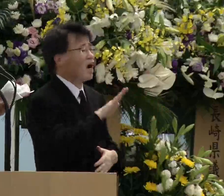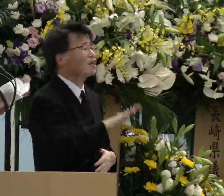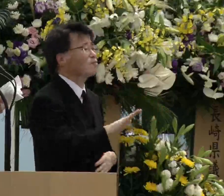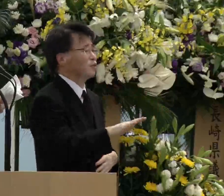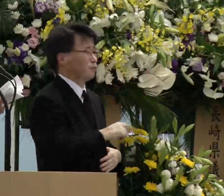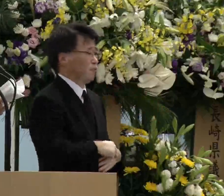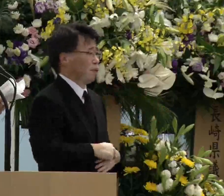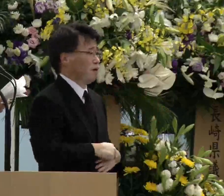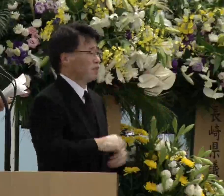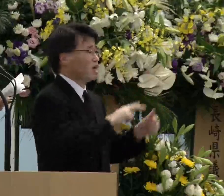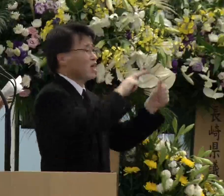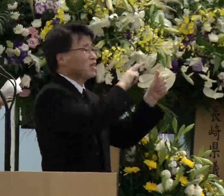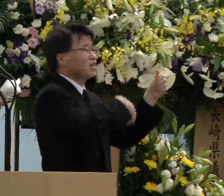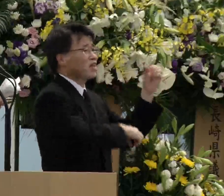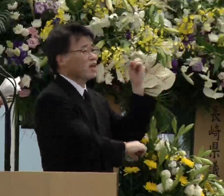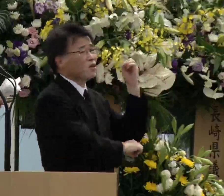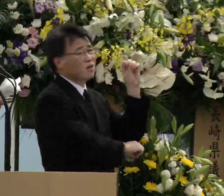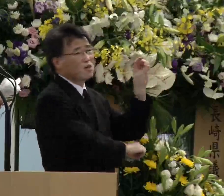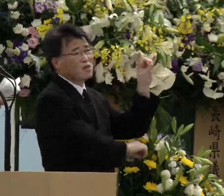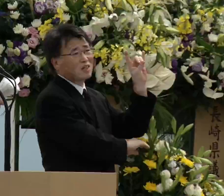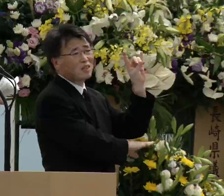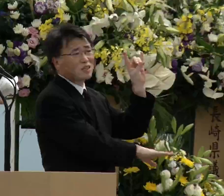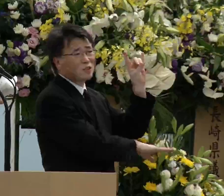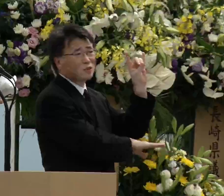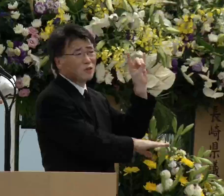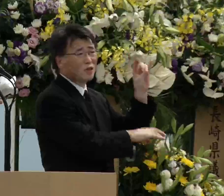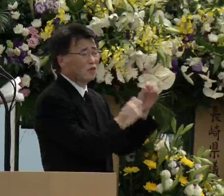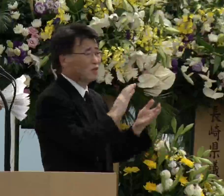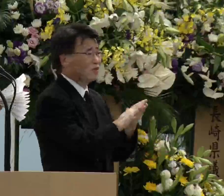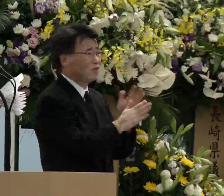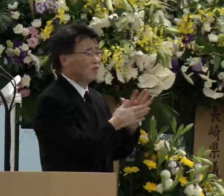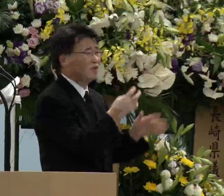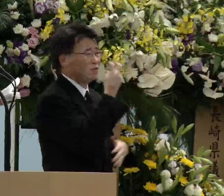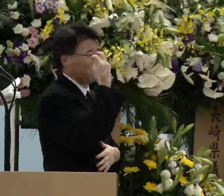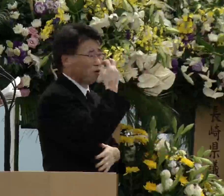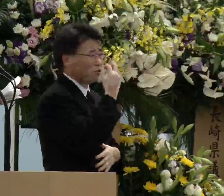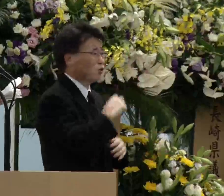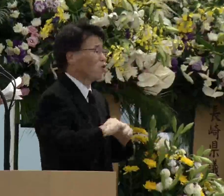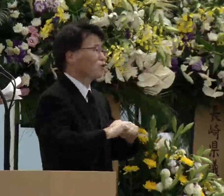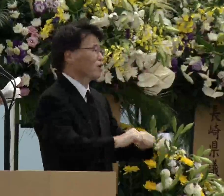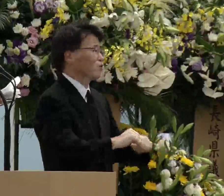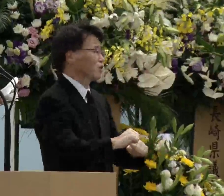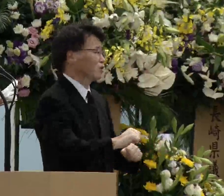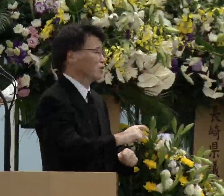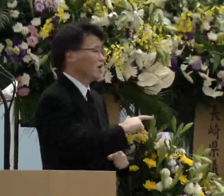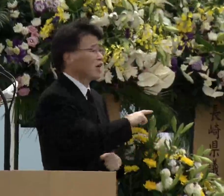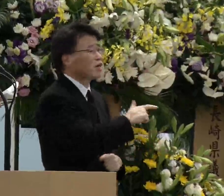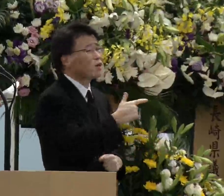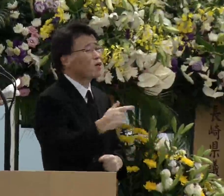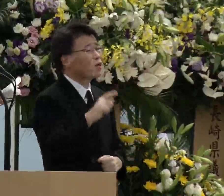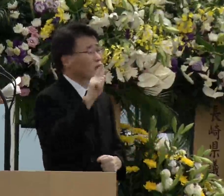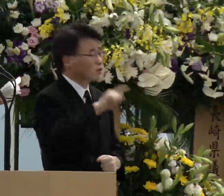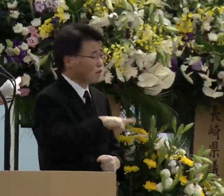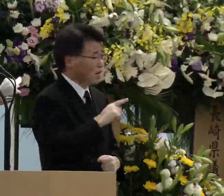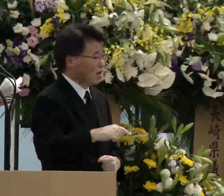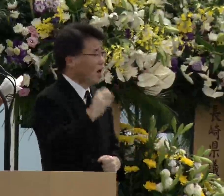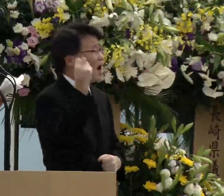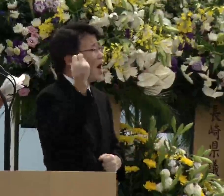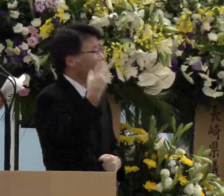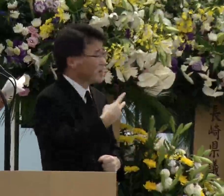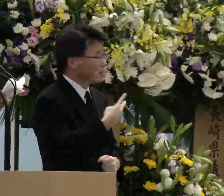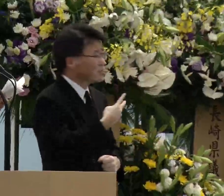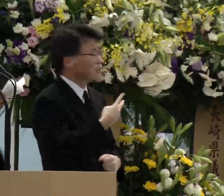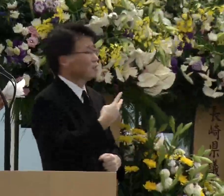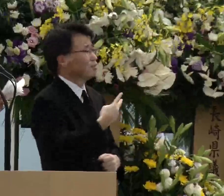for granting recognition, bearing in mind the discussions held by relevant persons over 3 years. The government